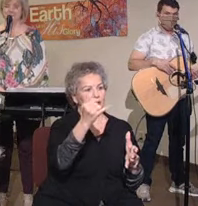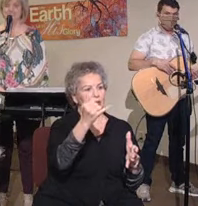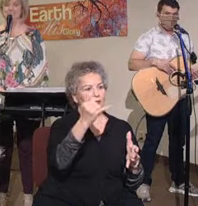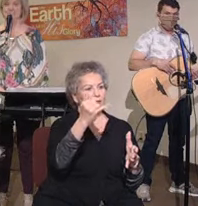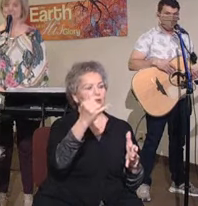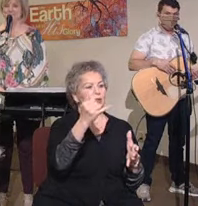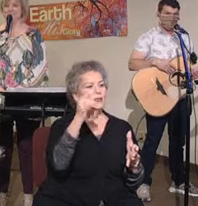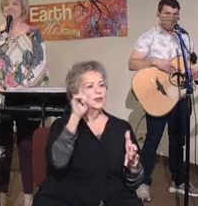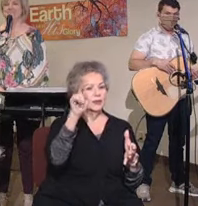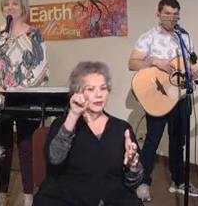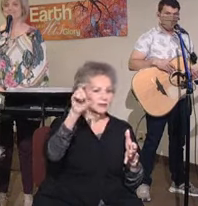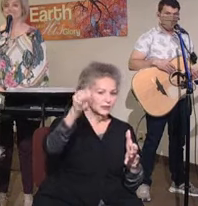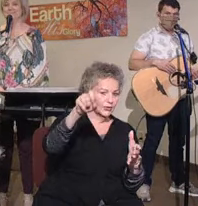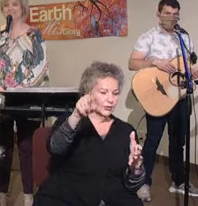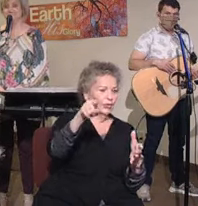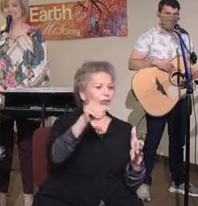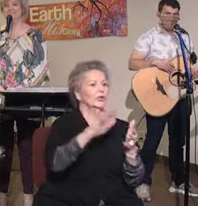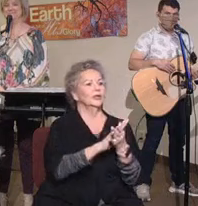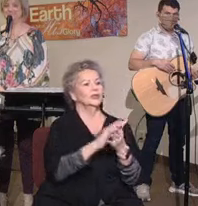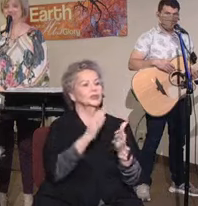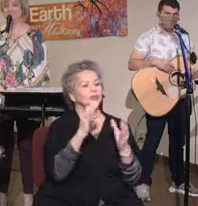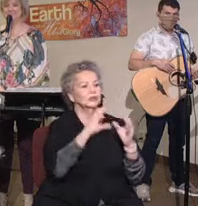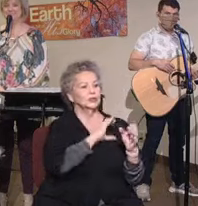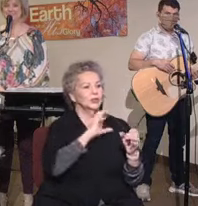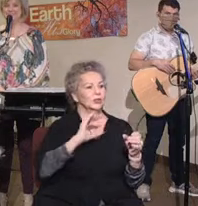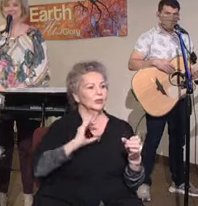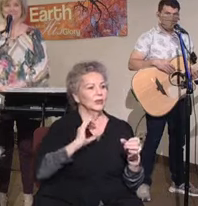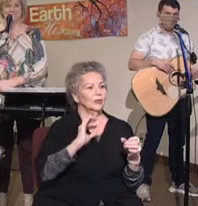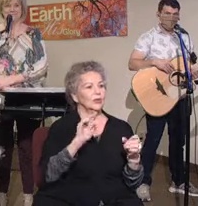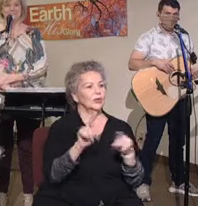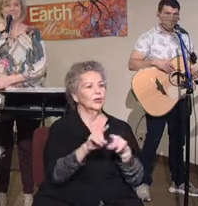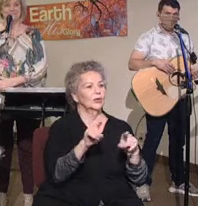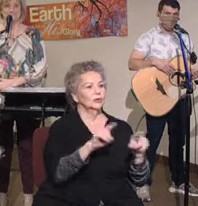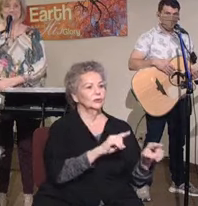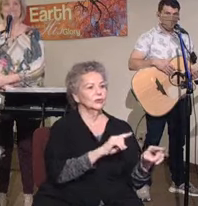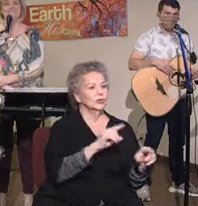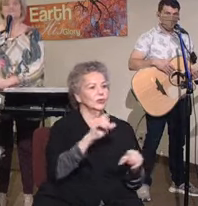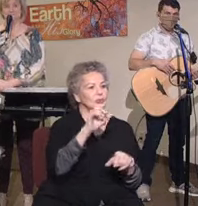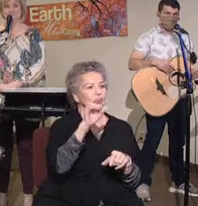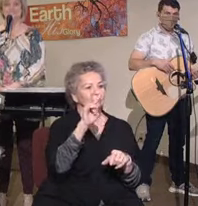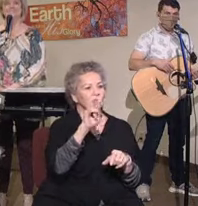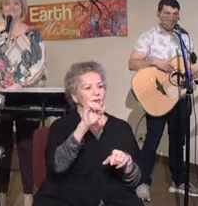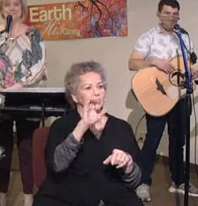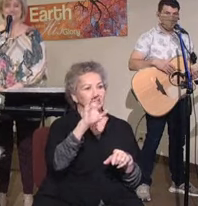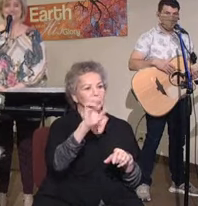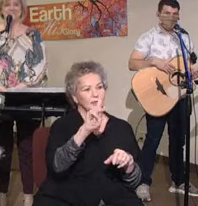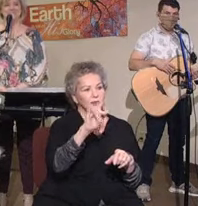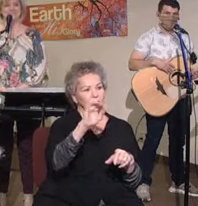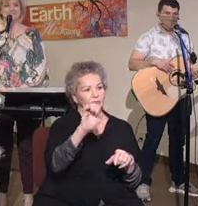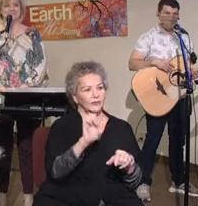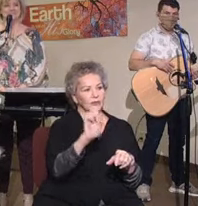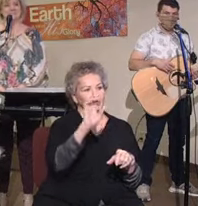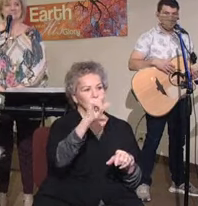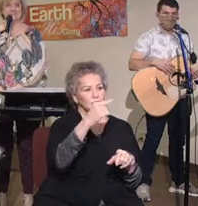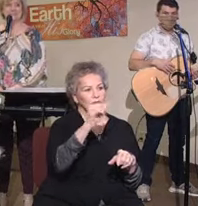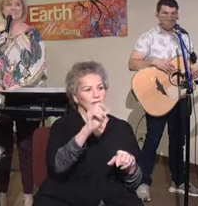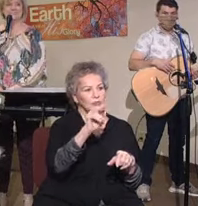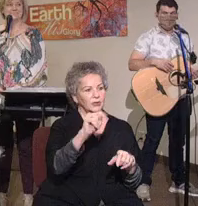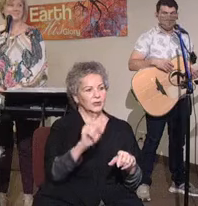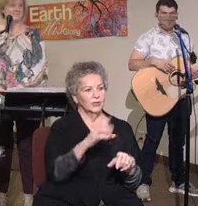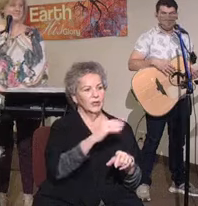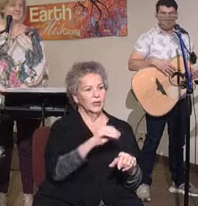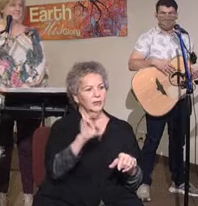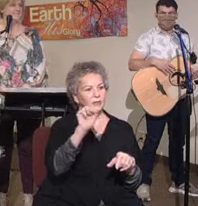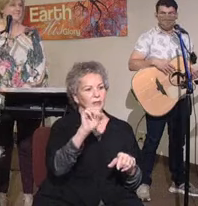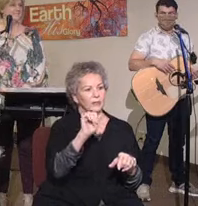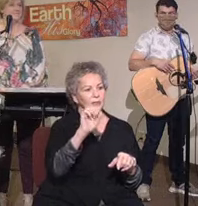She is on our committee, along with Vicki Green, saw her, and Mary Jo Thomas. So we are